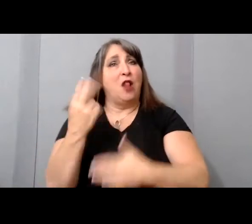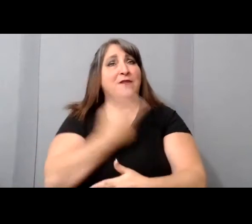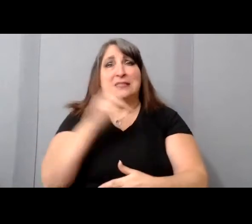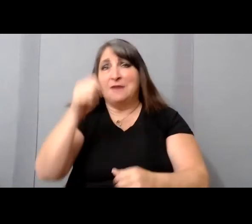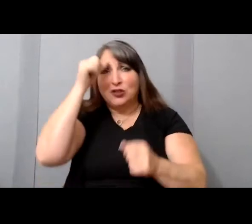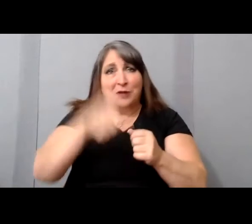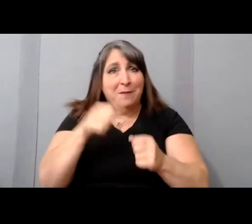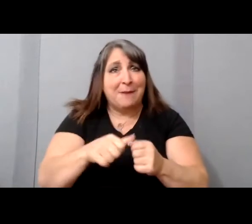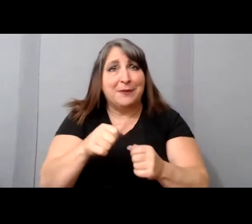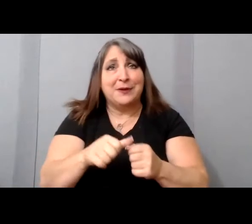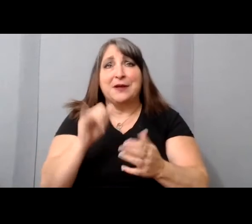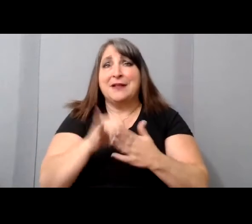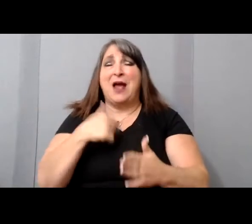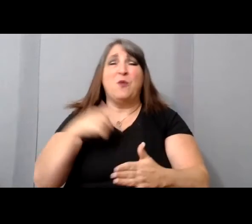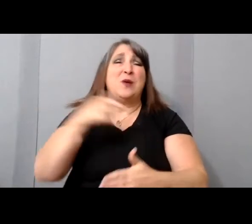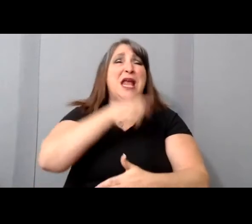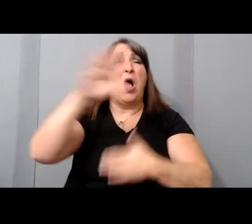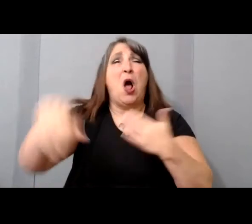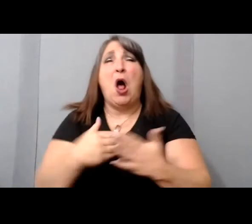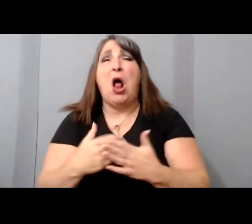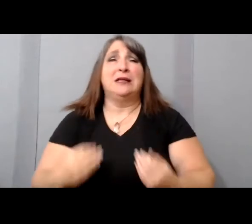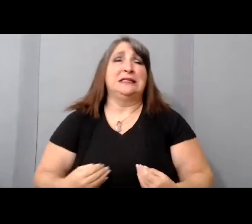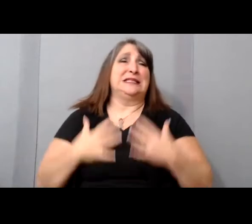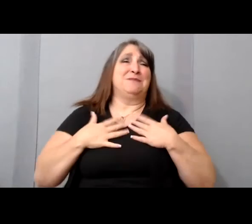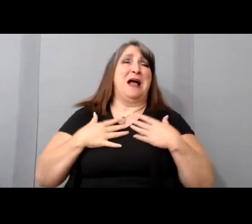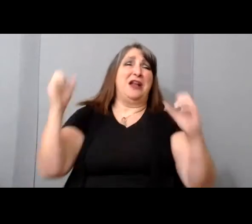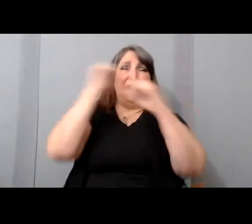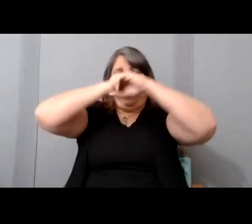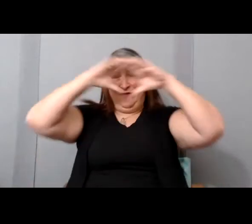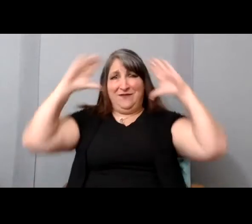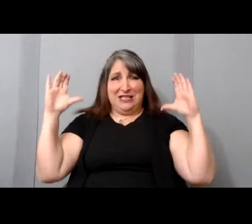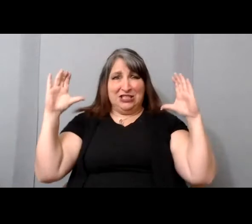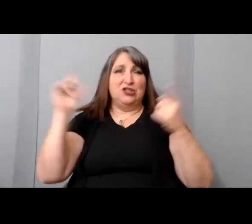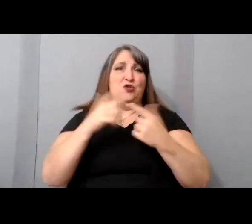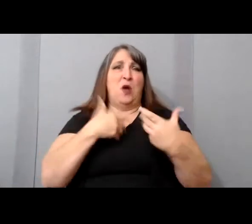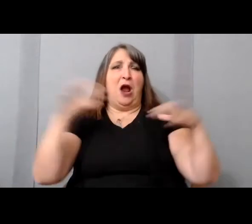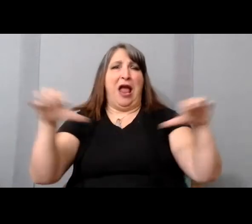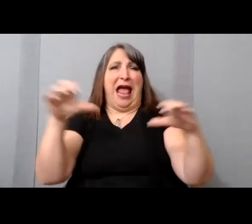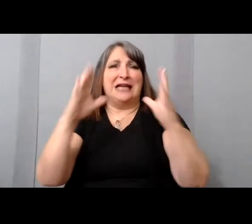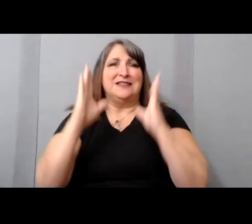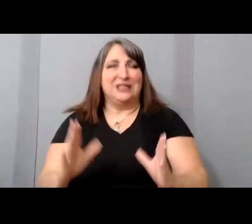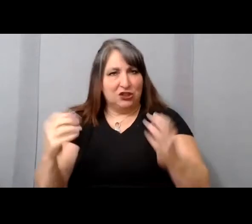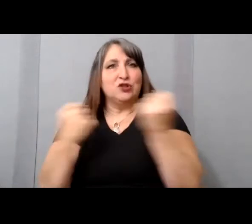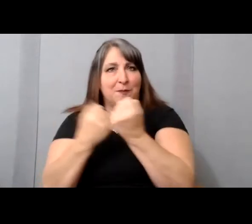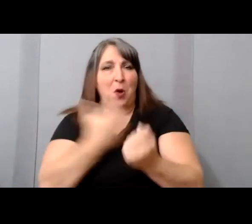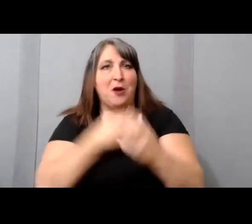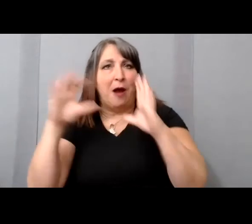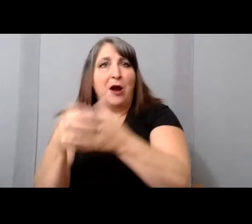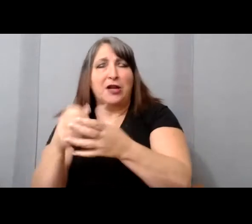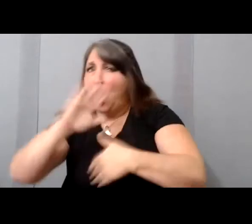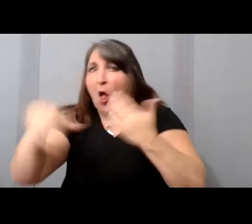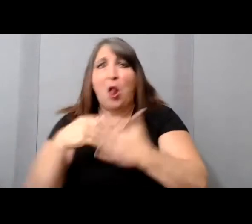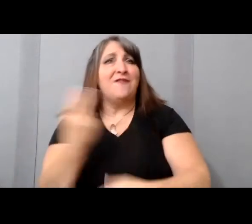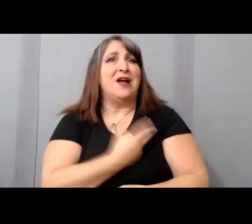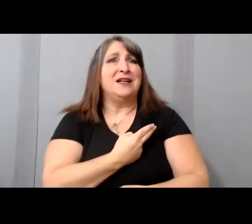remember that we all inspire the vision to our activists to support our party. All of us, we are just